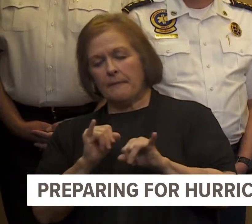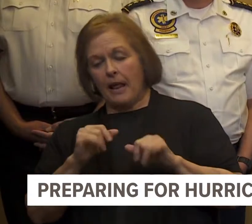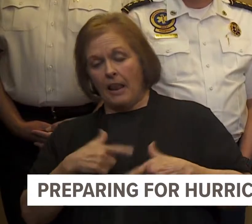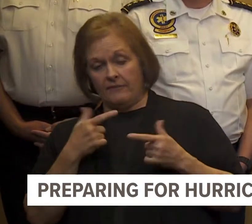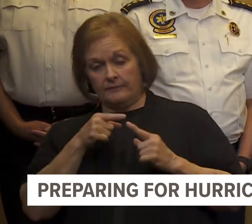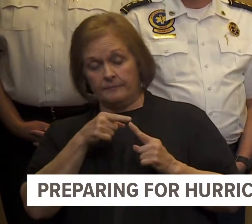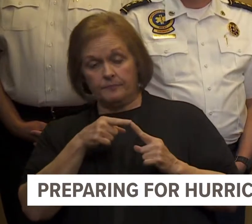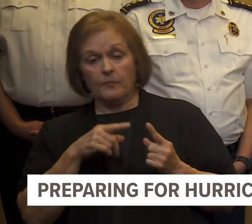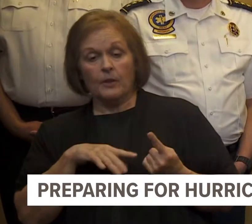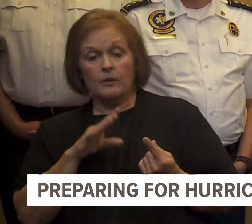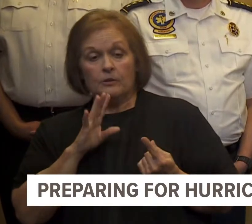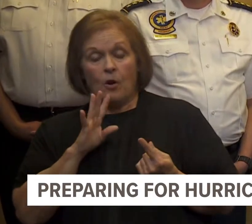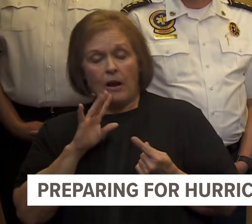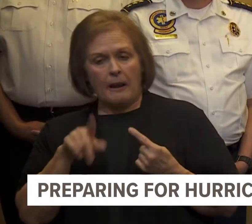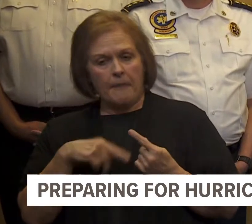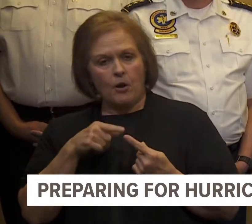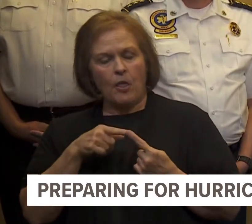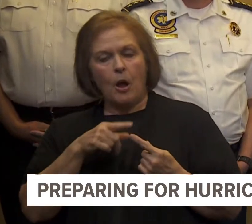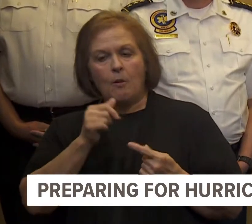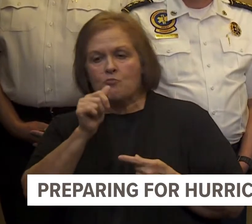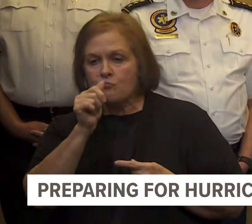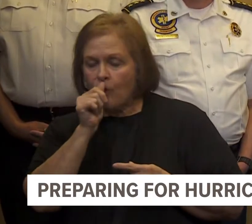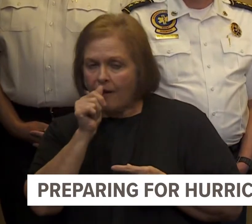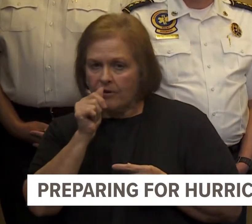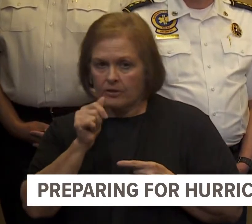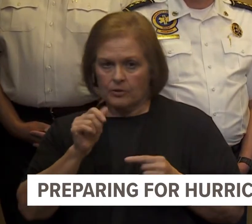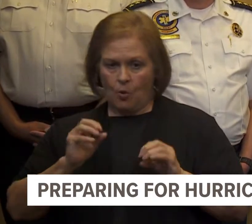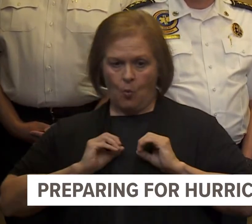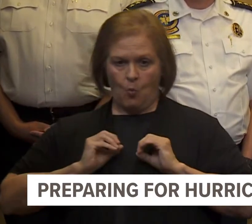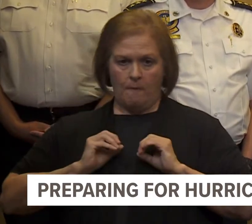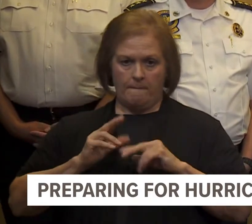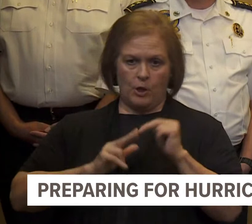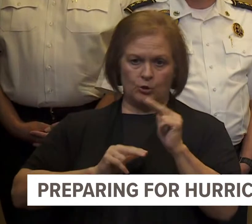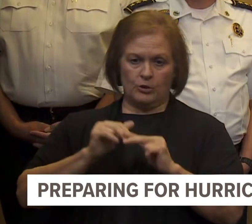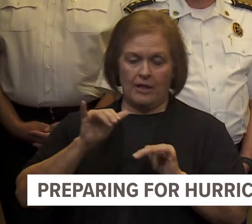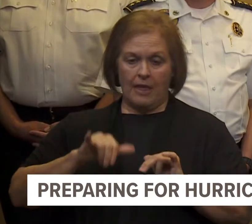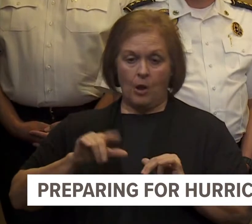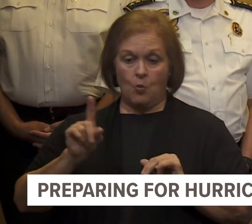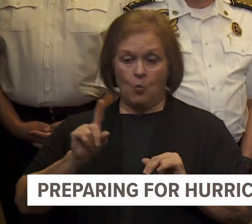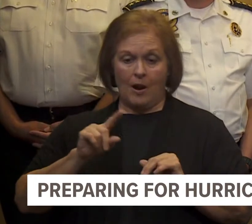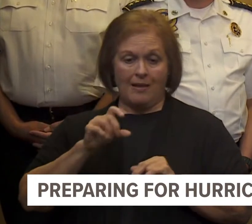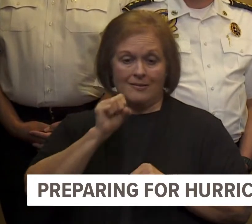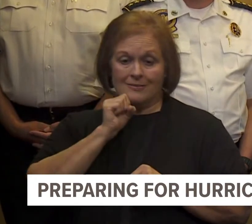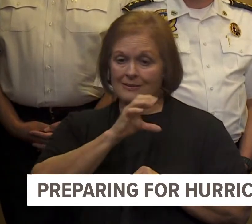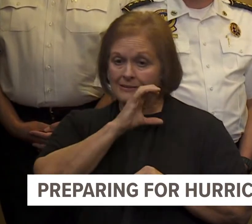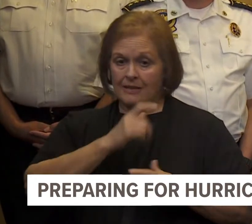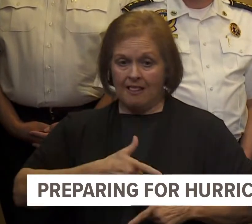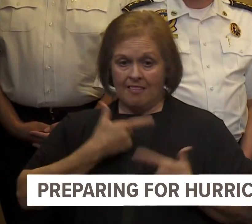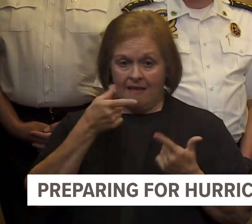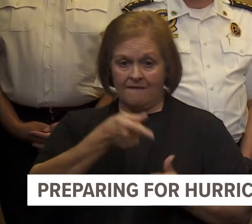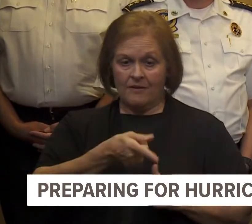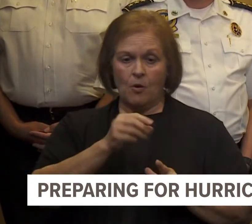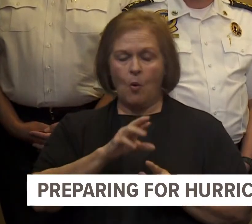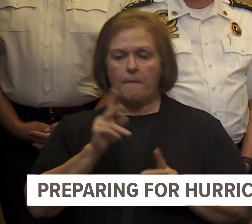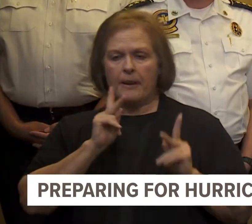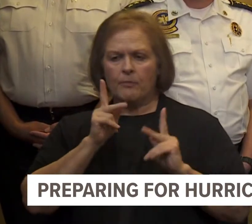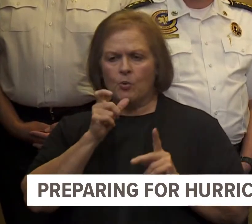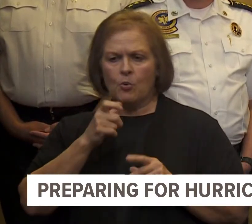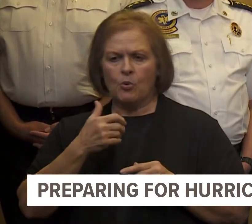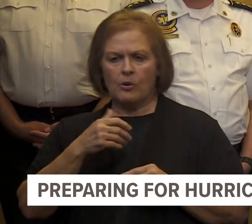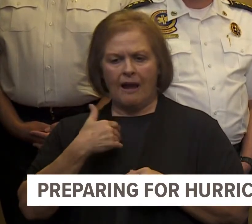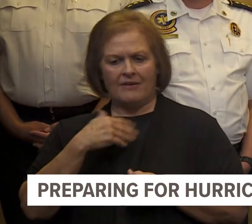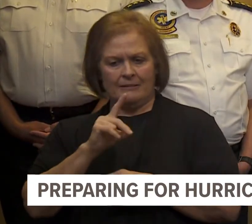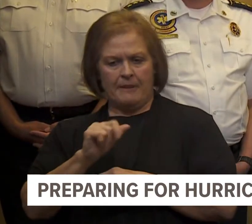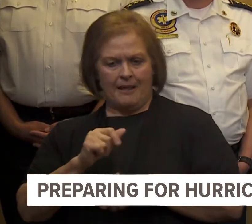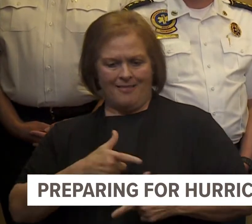facilities, what we're talking about are privately owned buildings where many seniors and individuals with disabilities may